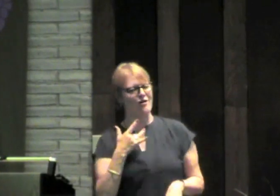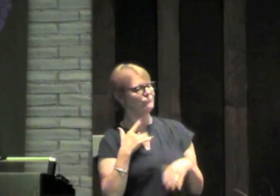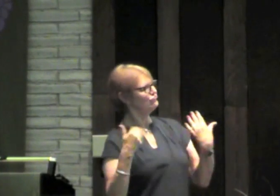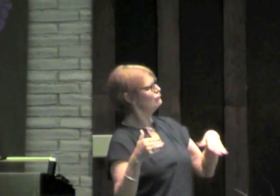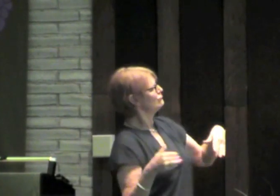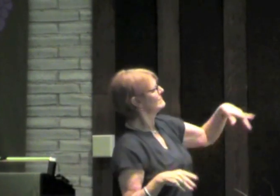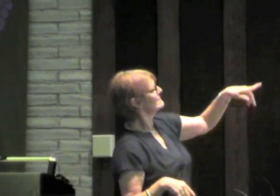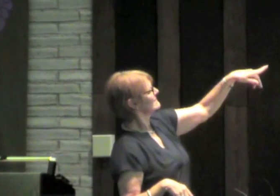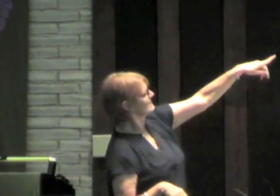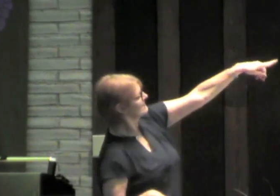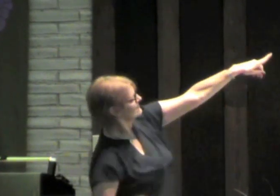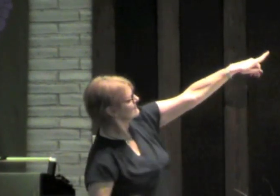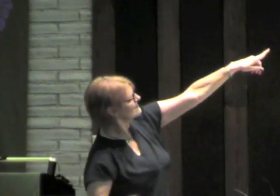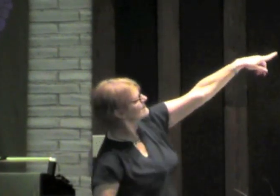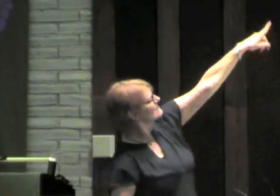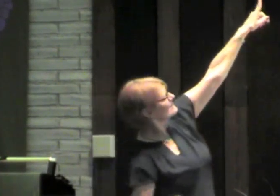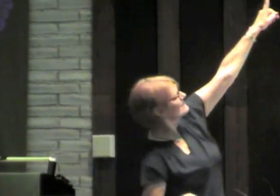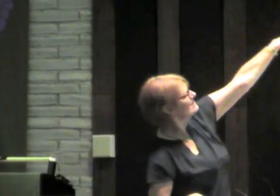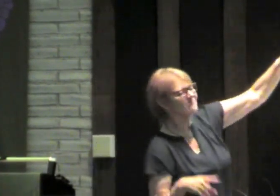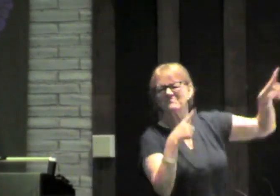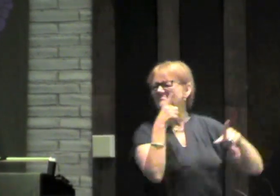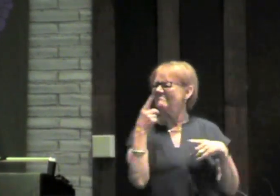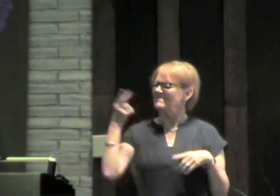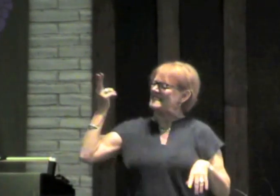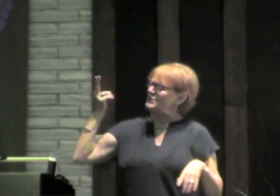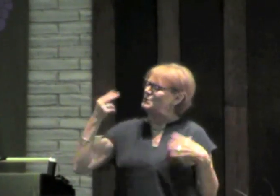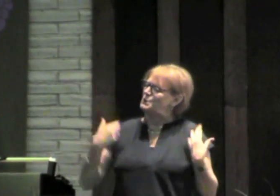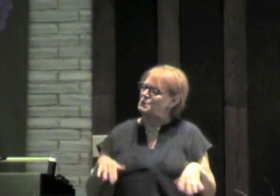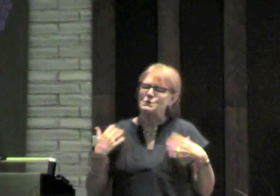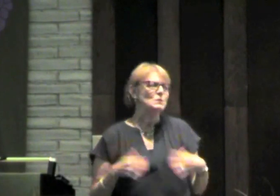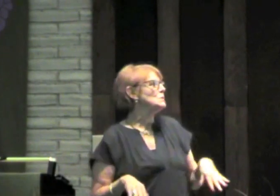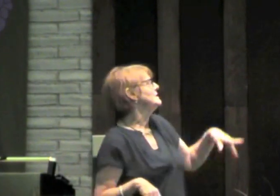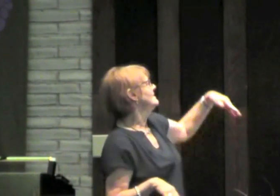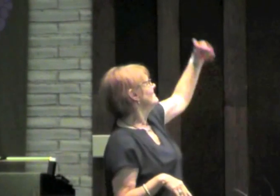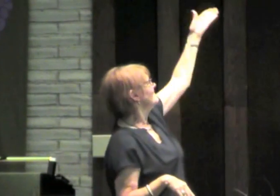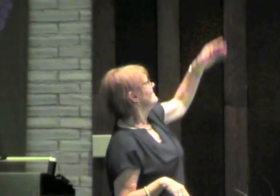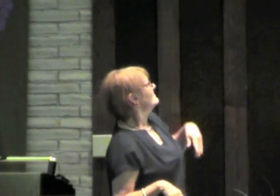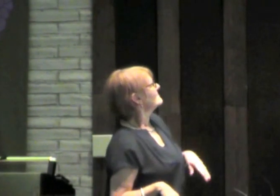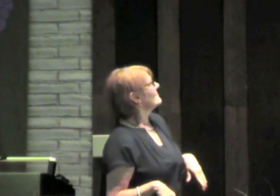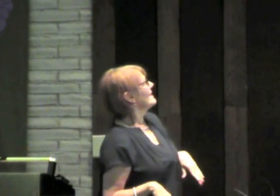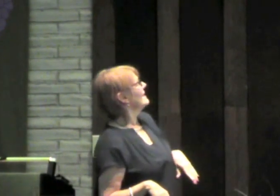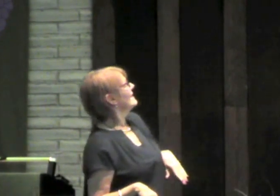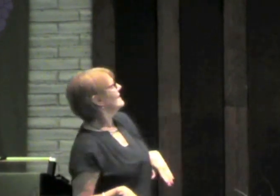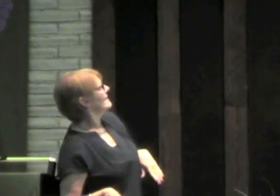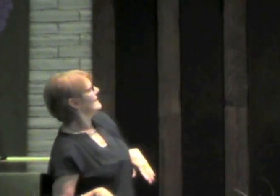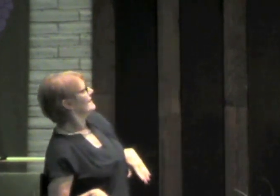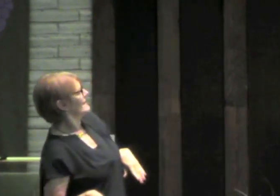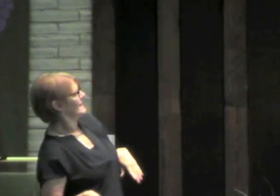so, it's heartbreaking to think about how people tormented Jesus on that trip. So this is so historically significant.